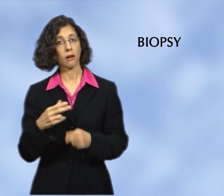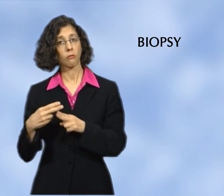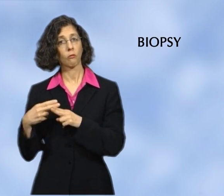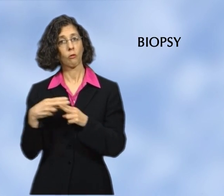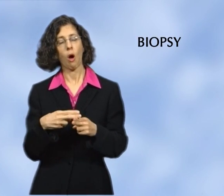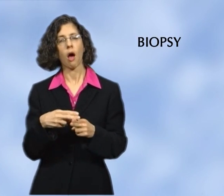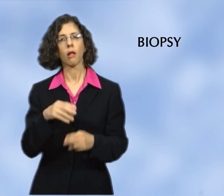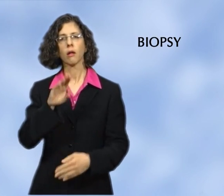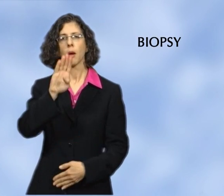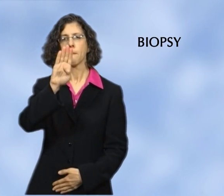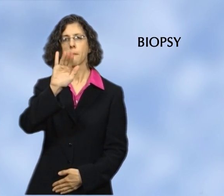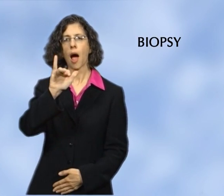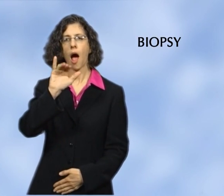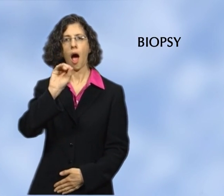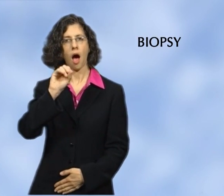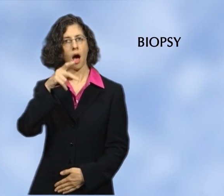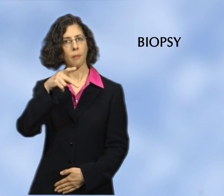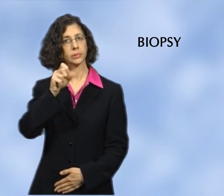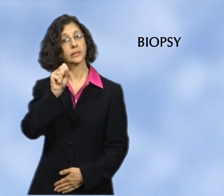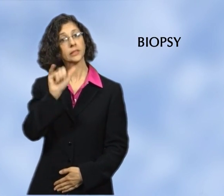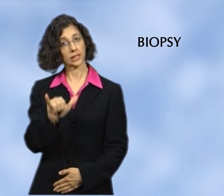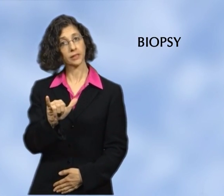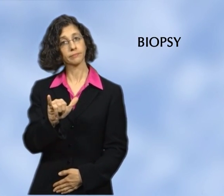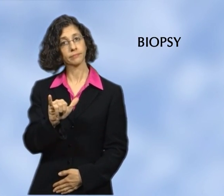This is called a biopsy.